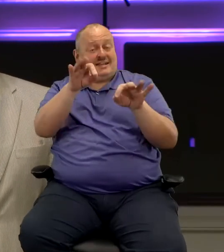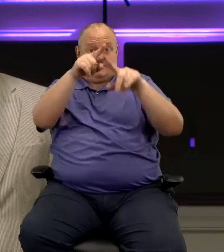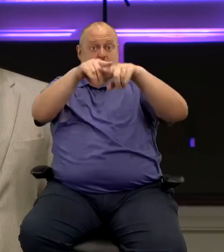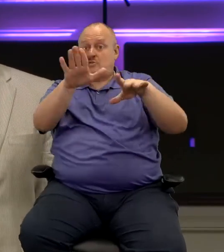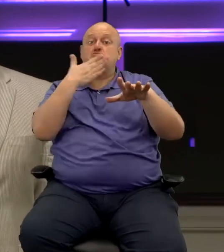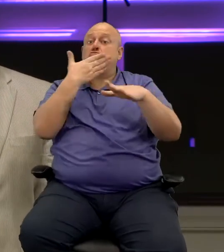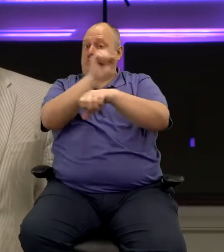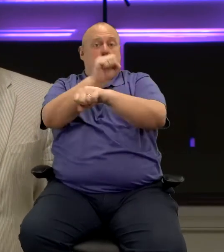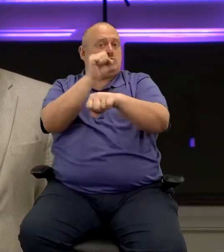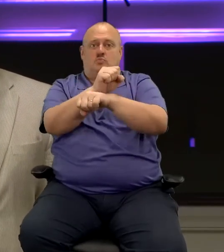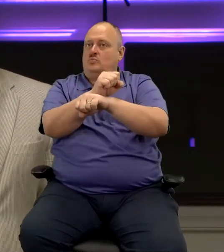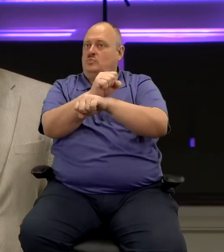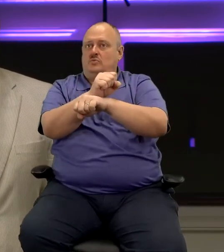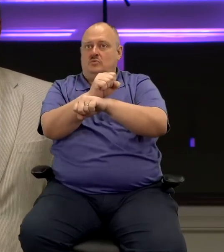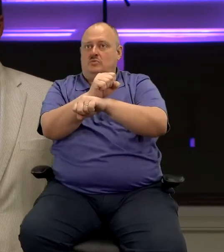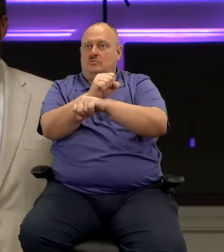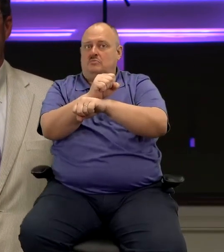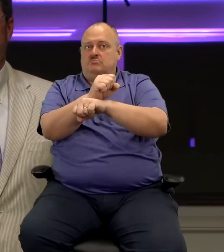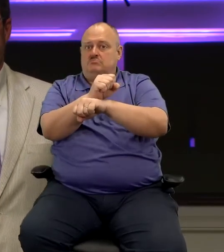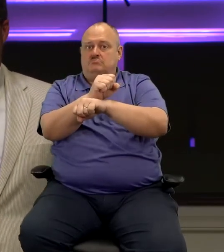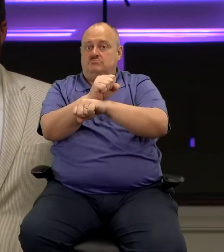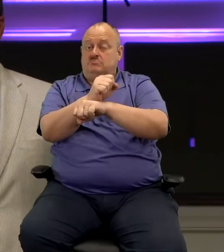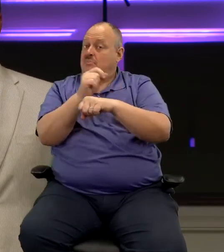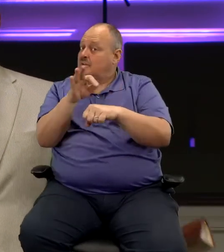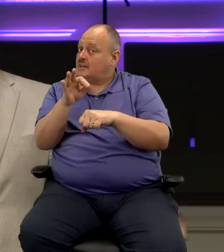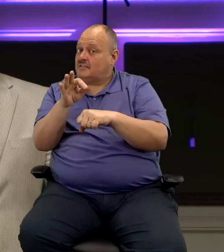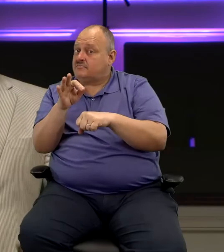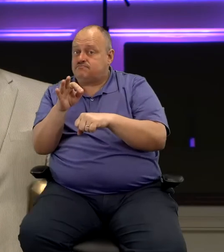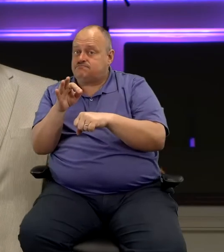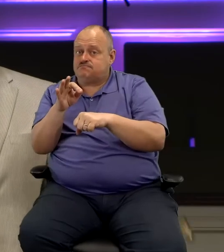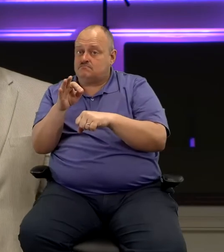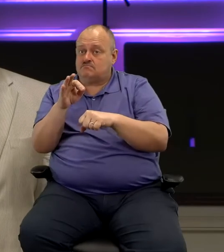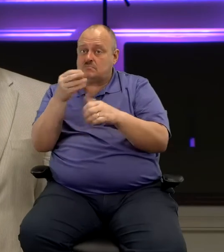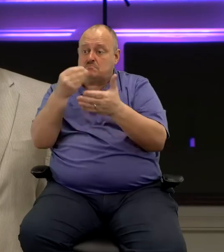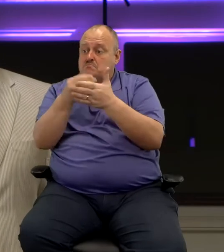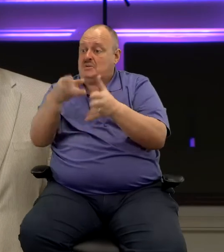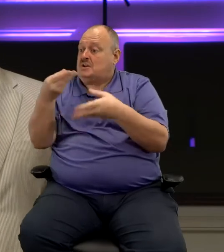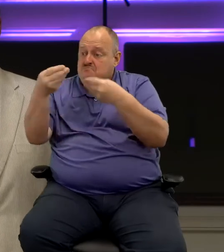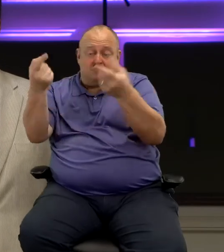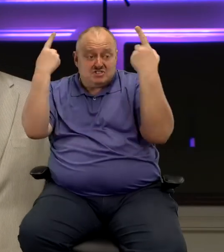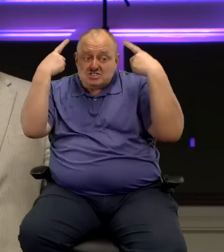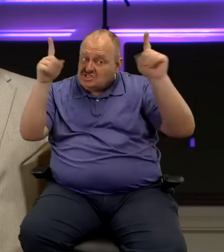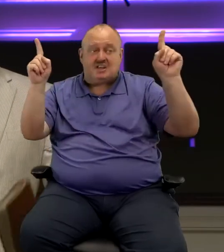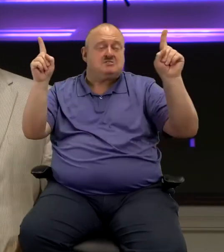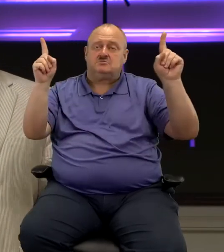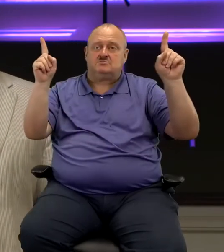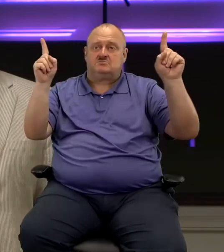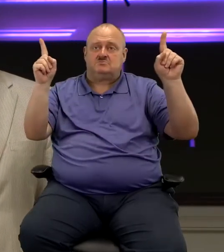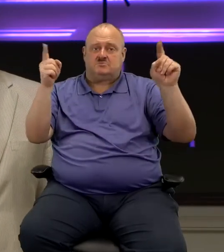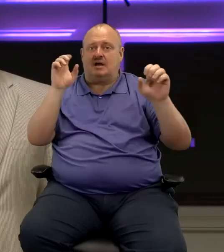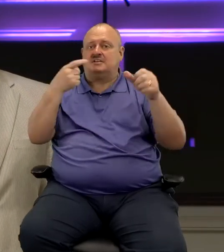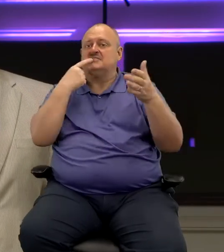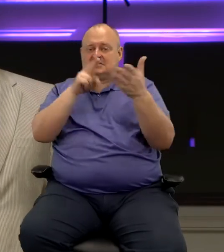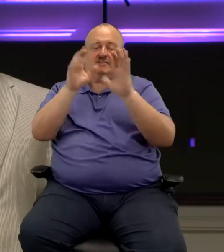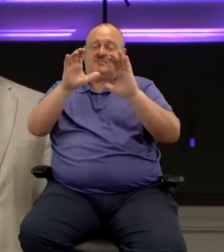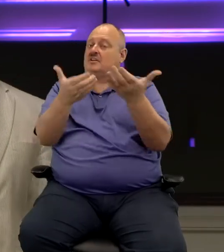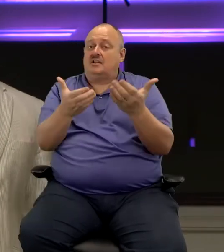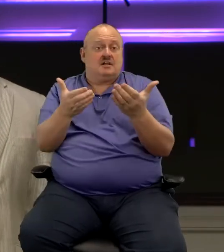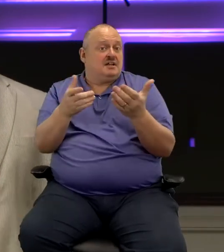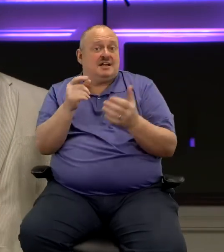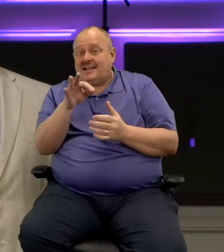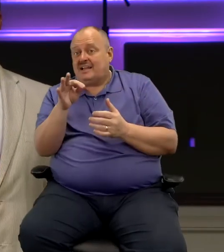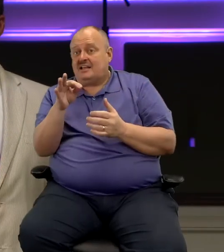I tell you to get out there and get after it. If it was up to a certain amount of a success that you could attain, I'd say sign up for the course. If it was